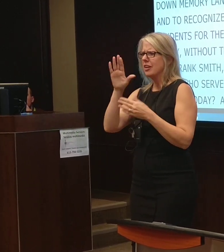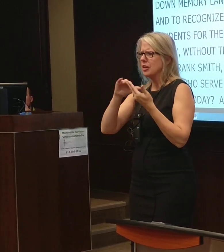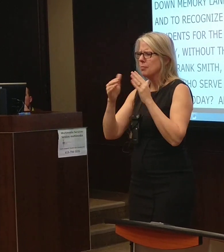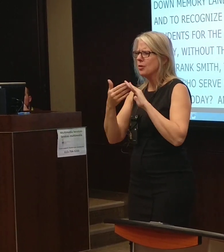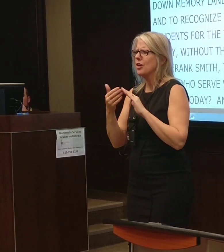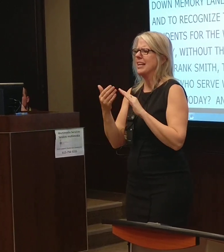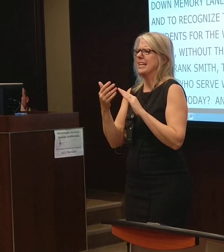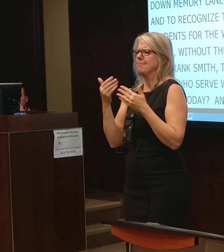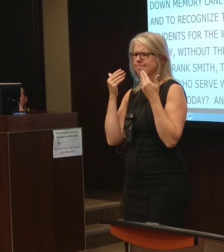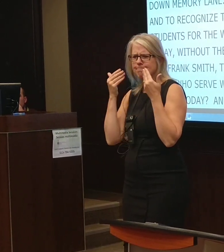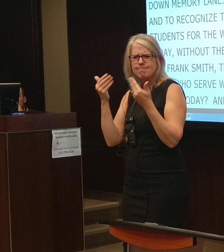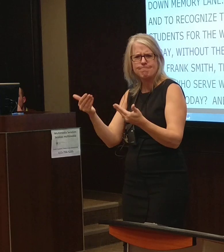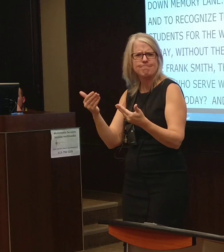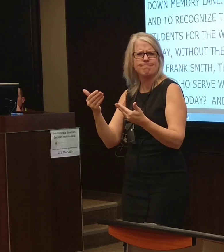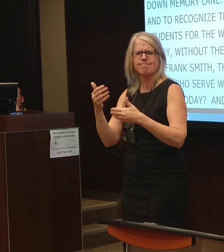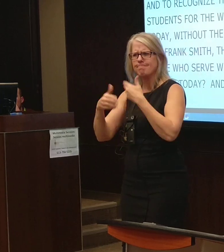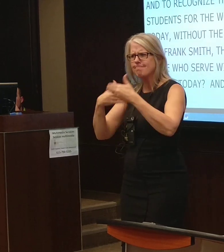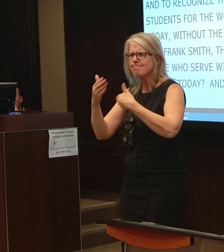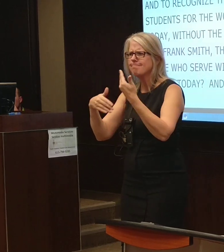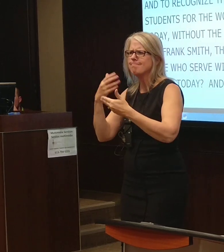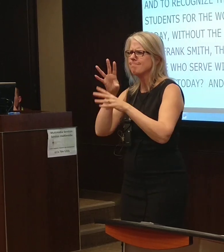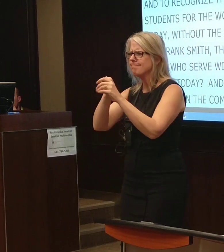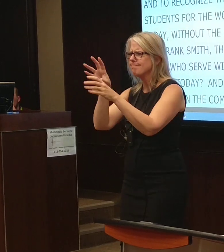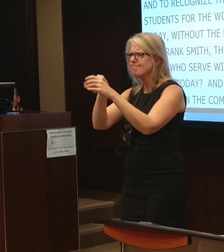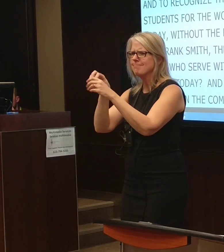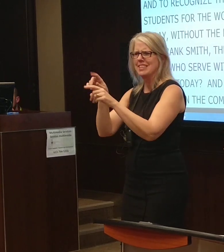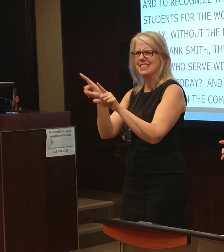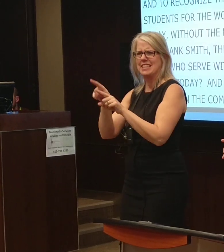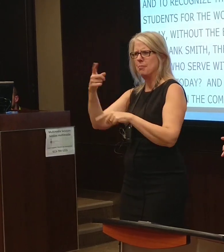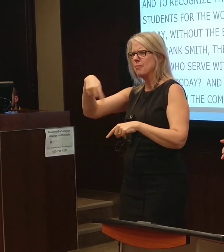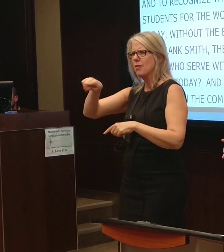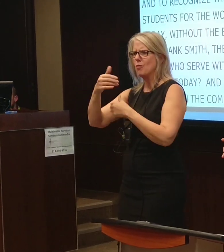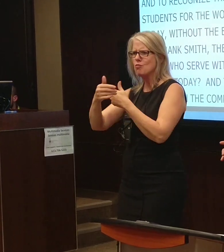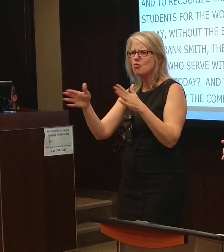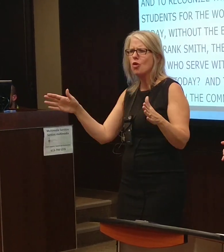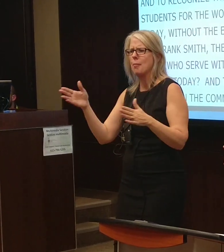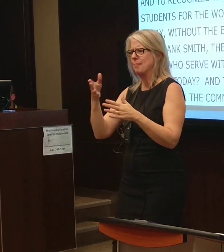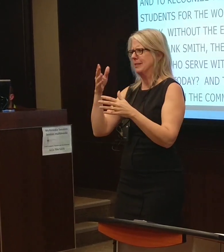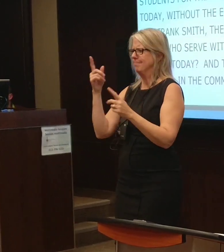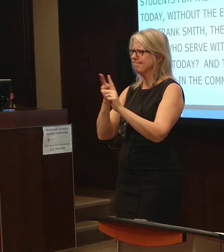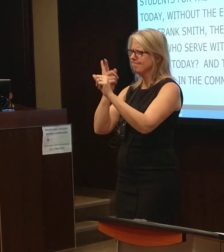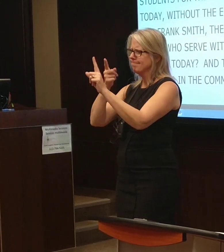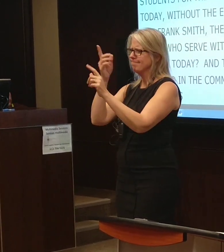putting your shoulders to the wheel like so many of us in this room, and trying to get